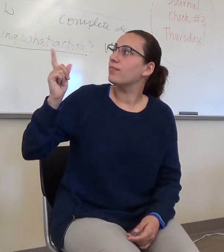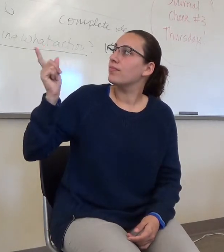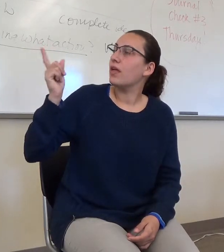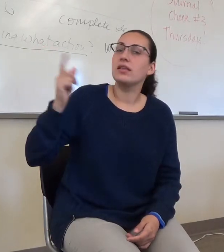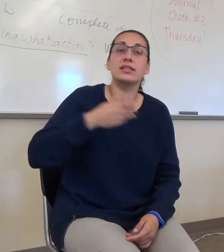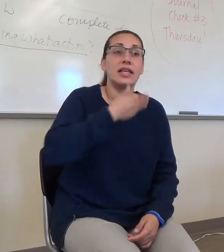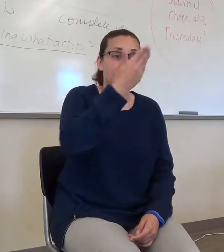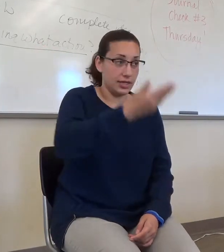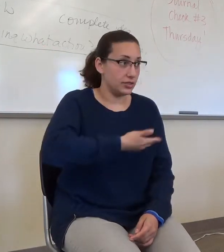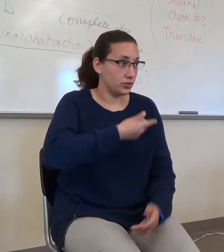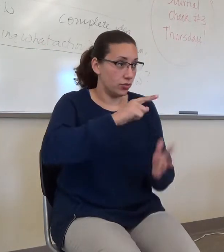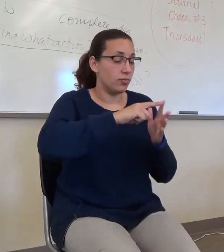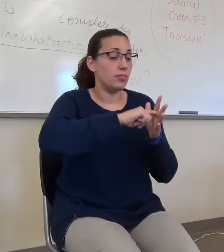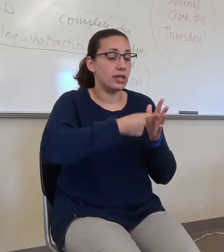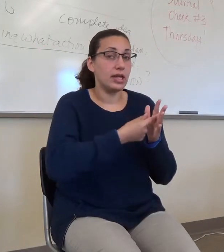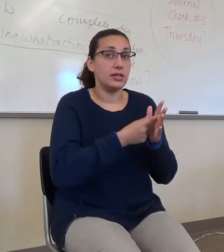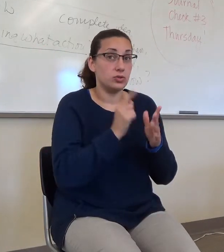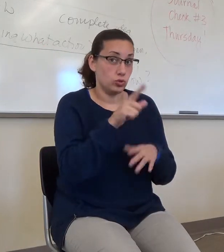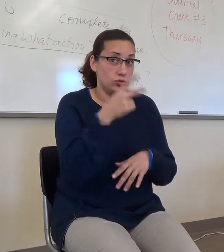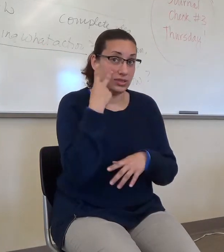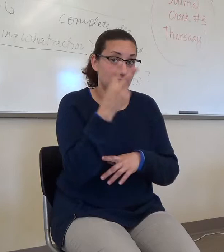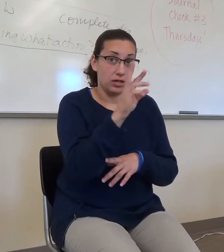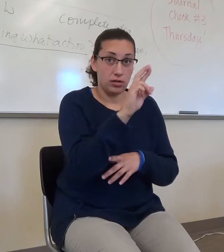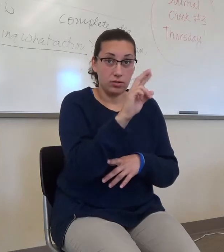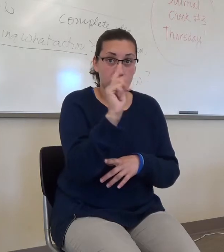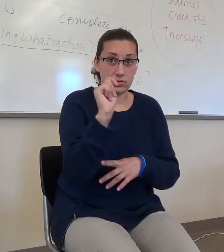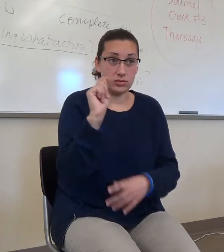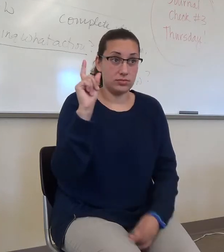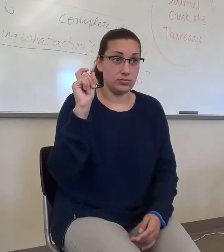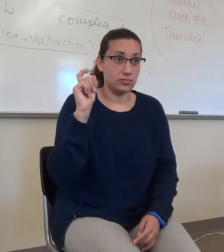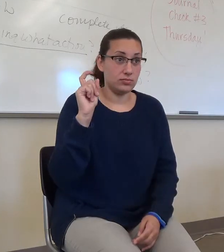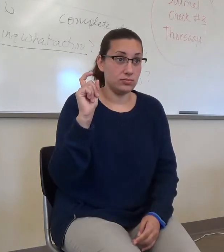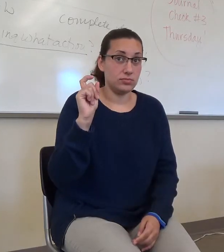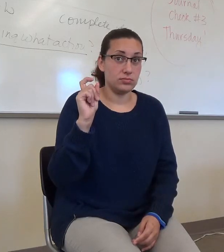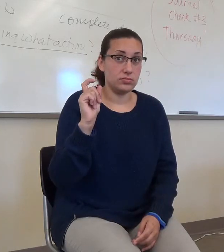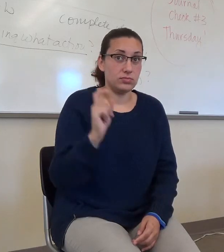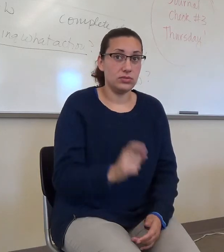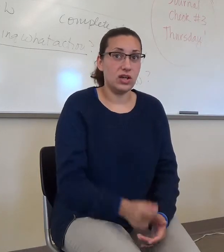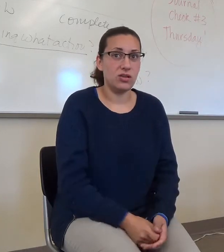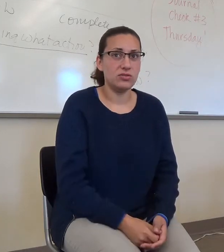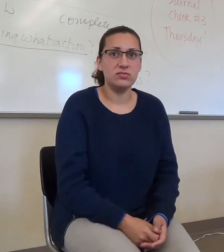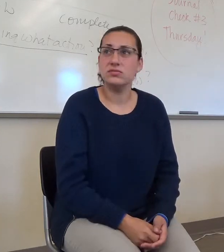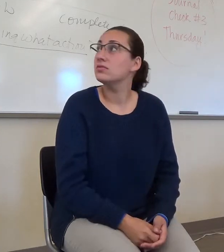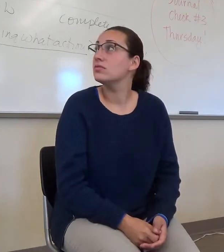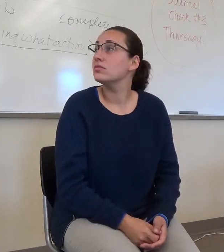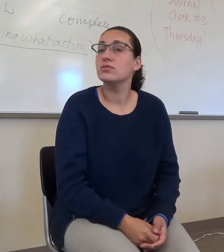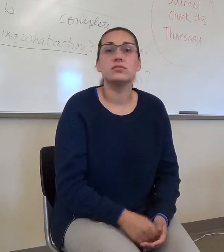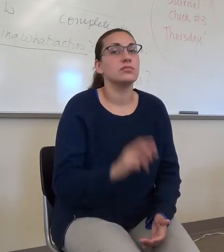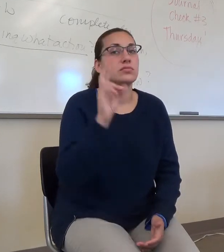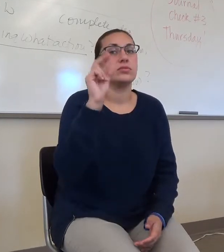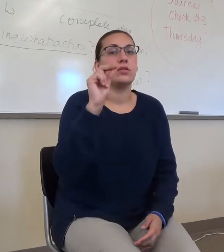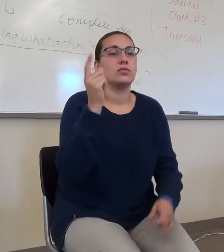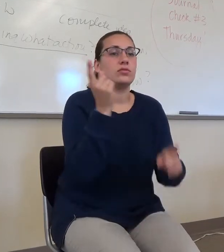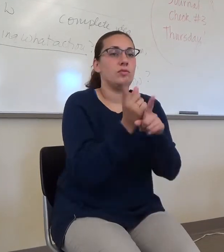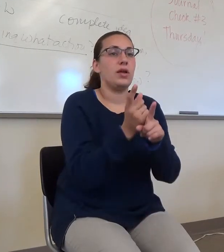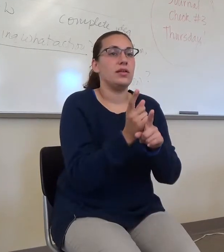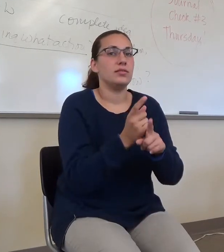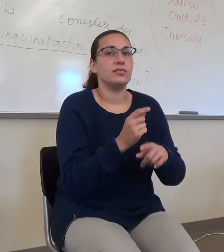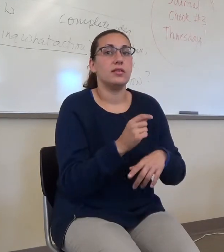intro. Is there a reversal transition in this paragraph? No. No, okay. Is there something